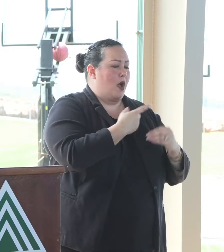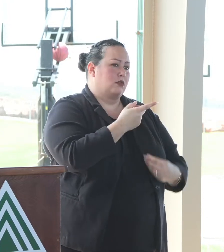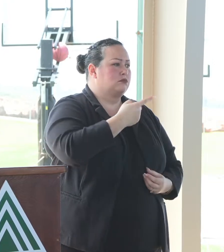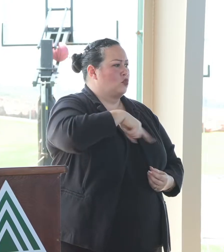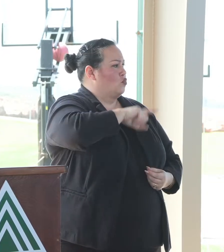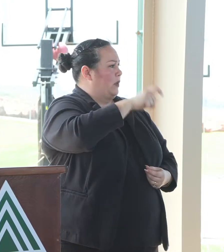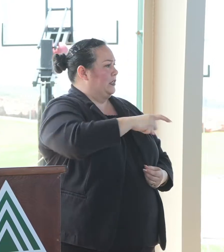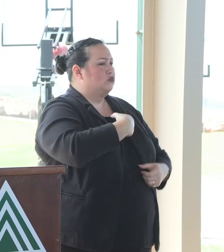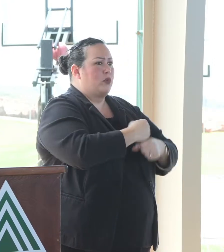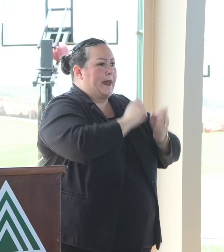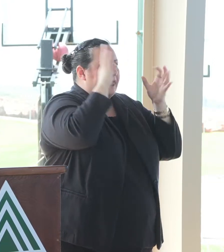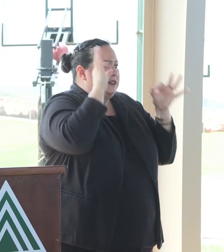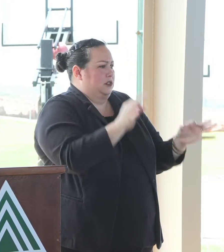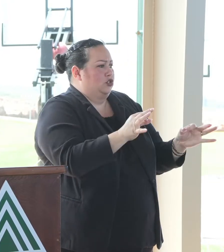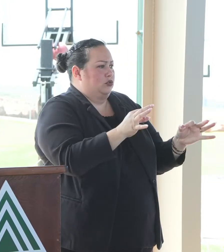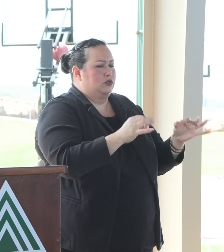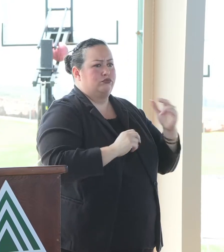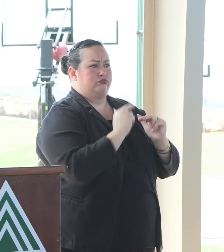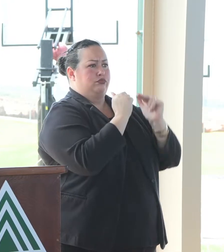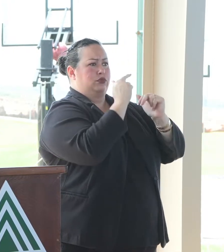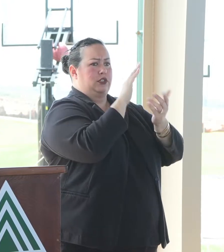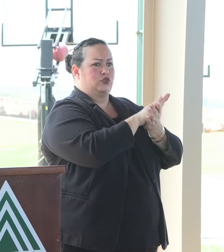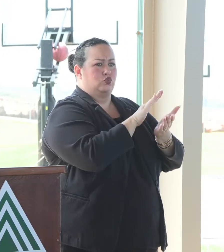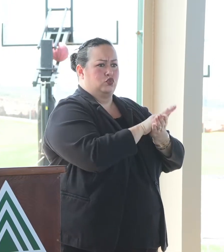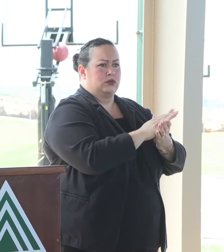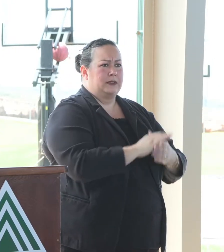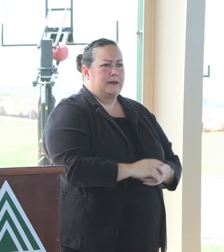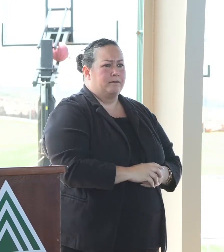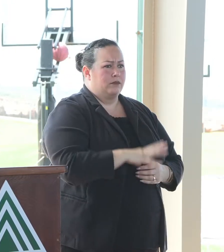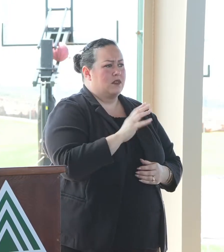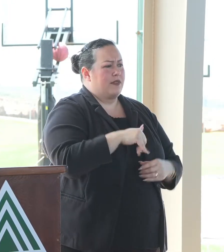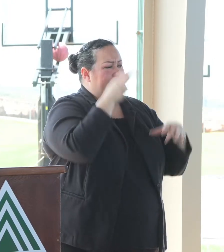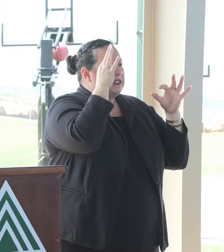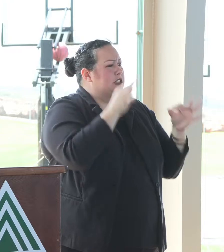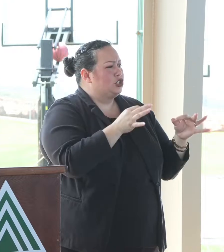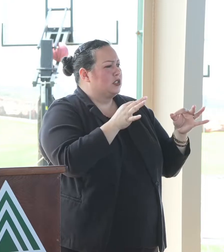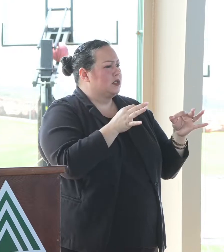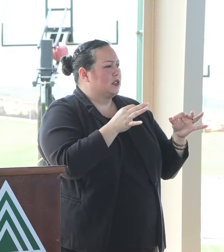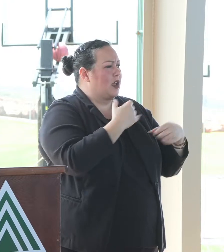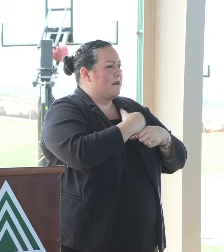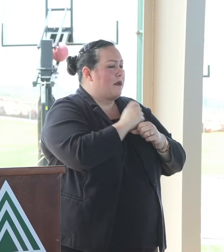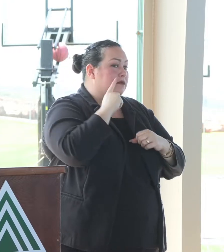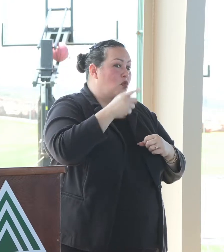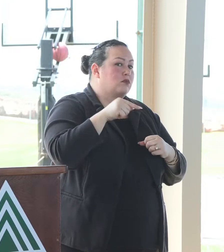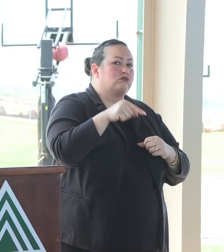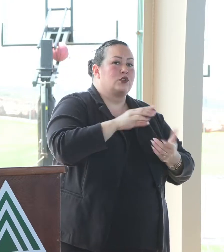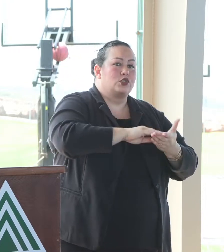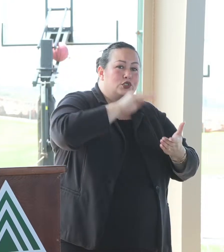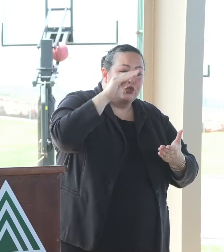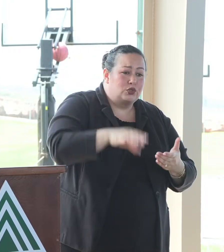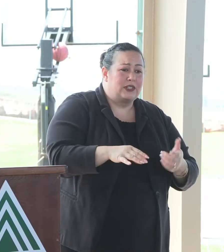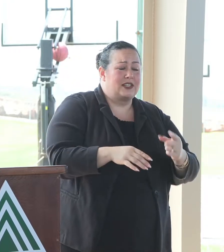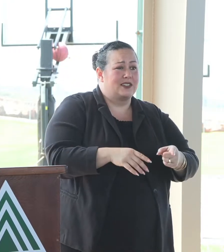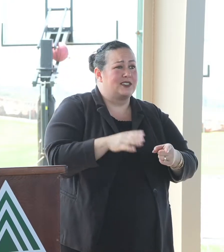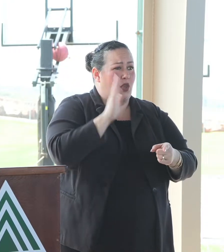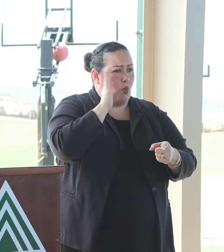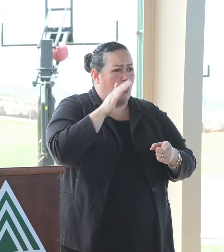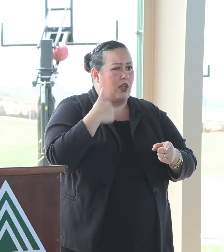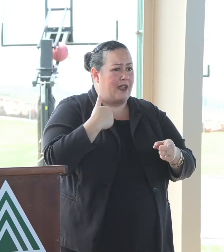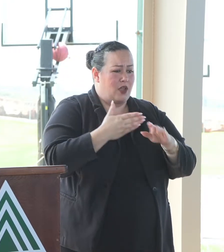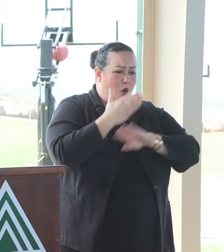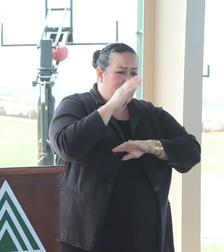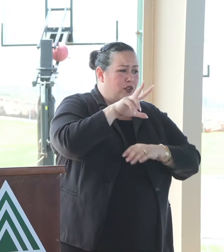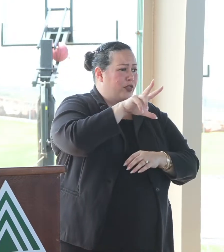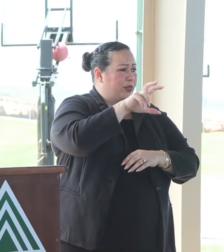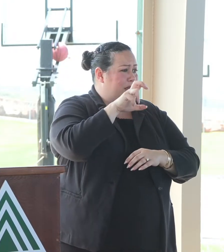make a decision, and that decision was made for the students. We're going to have 300 plus students here